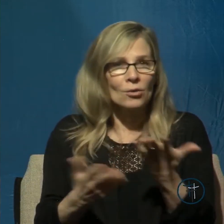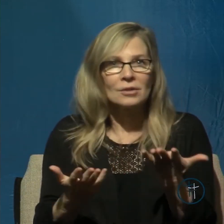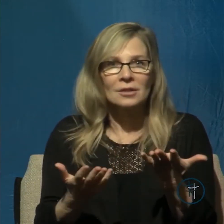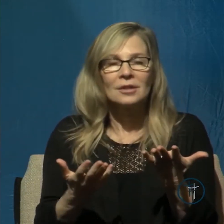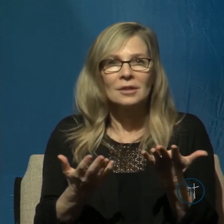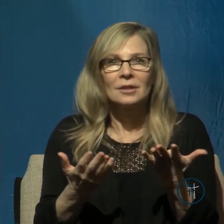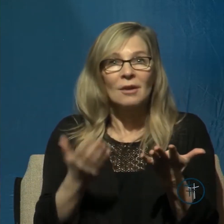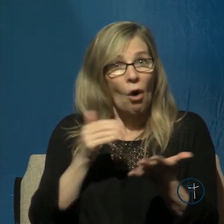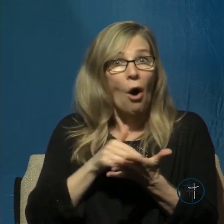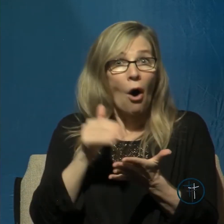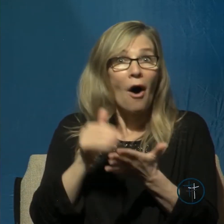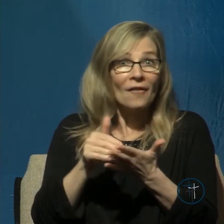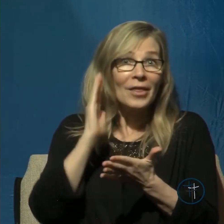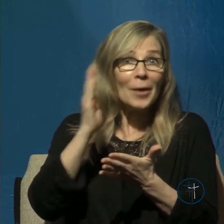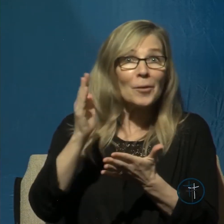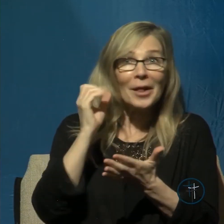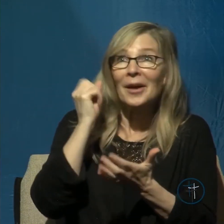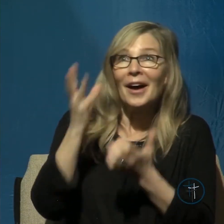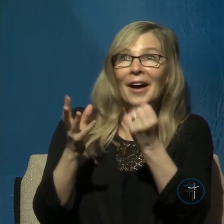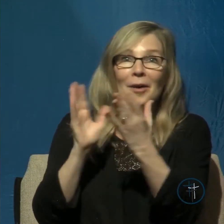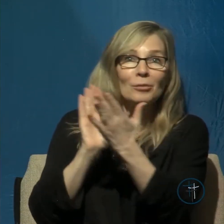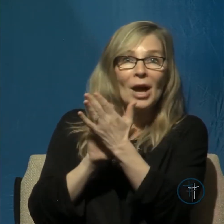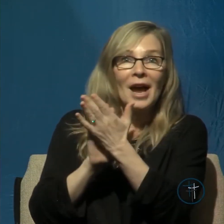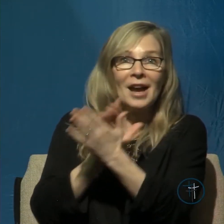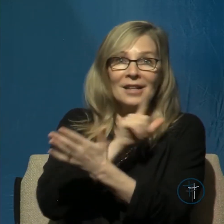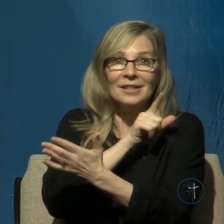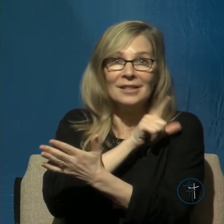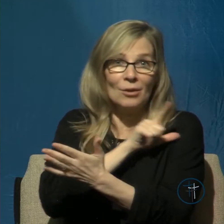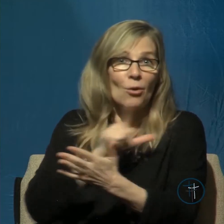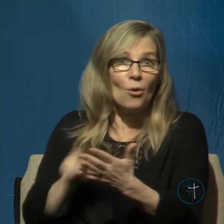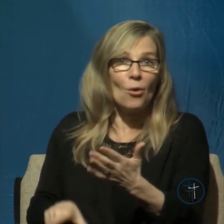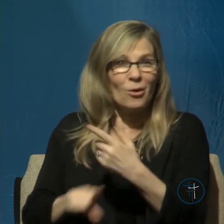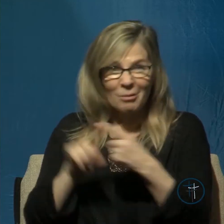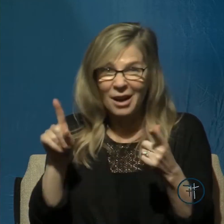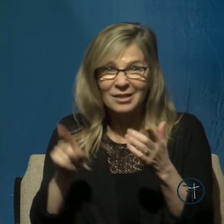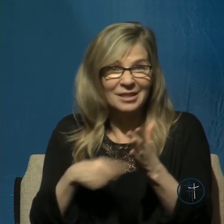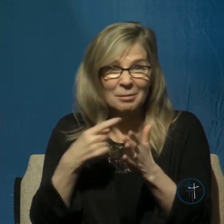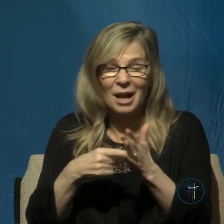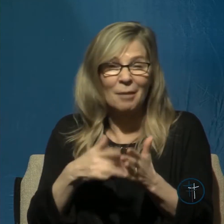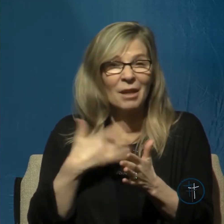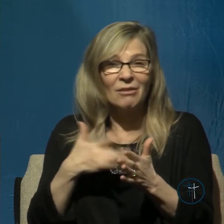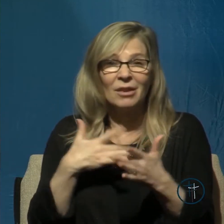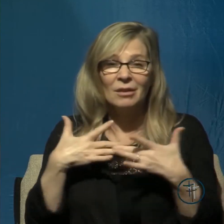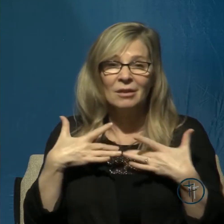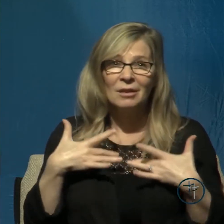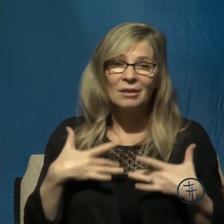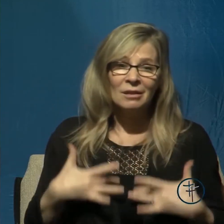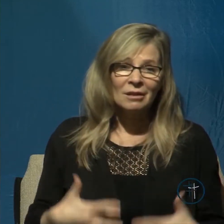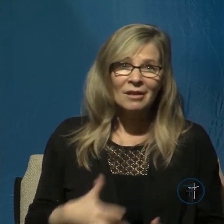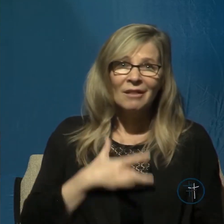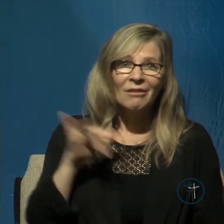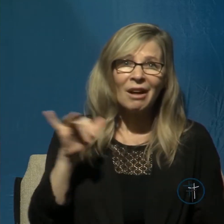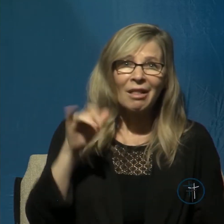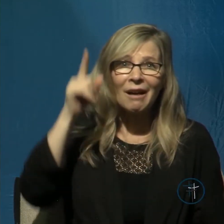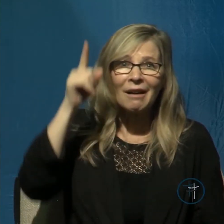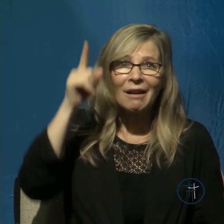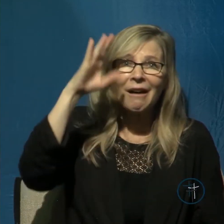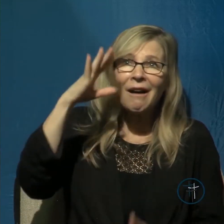praised God. But they also tell us that there were times they were in despair. When God, it felt to them that he had abandoned them.